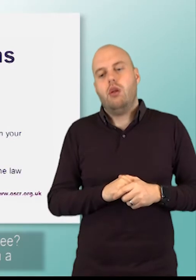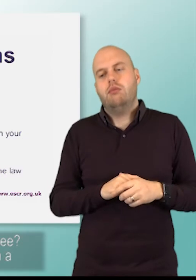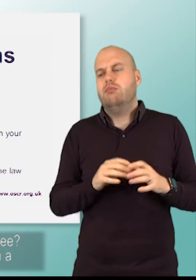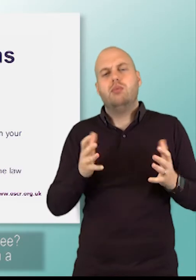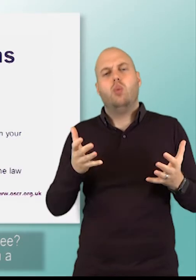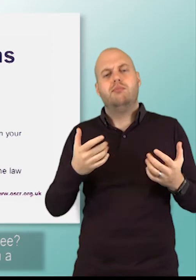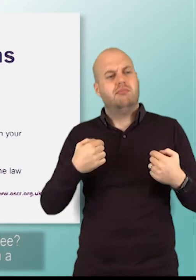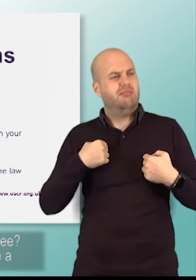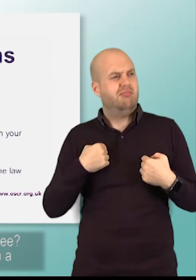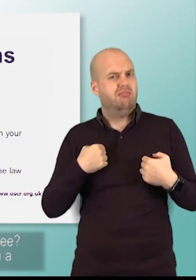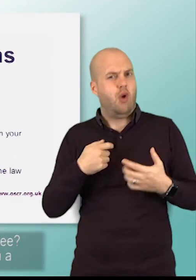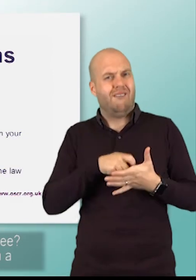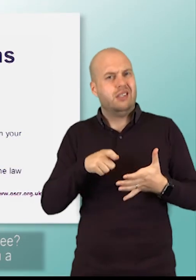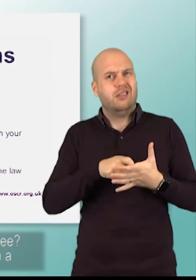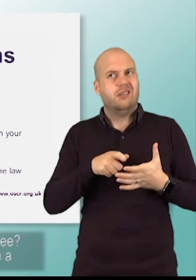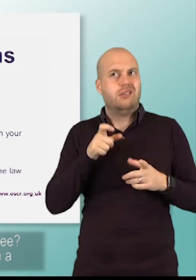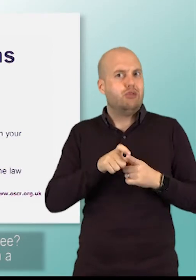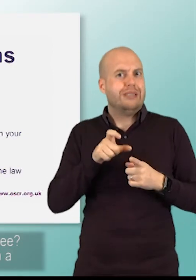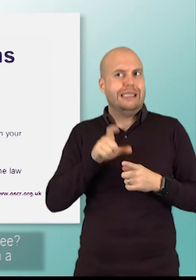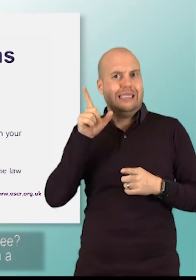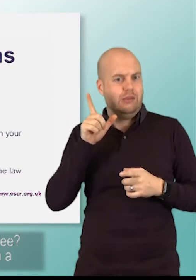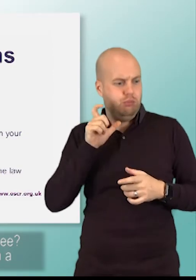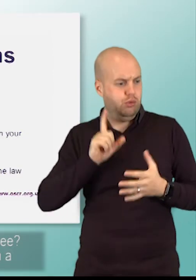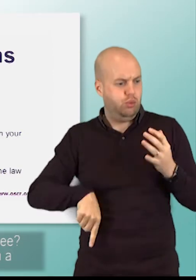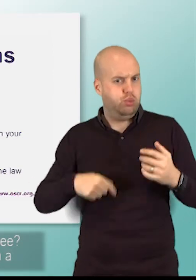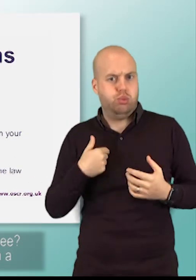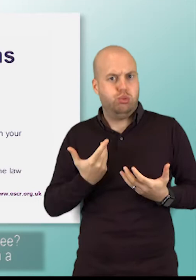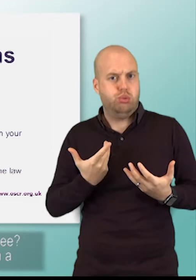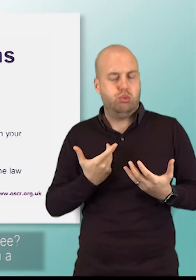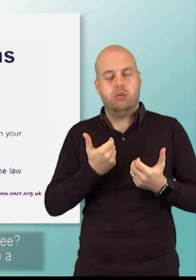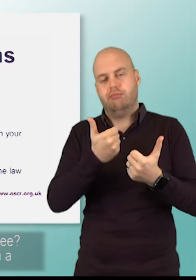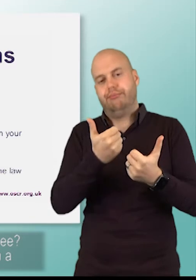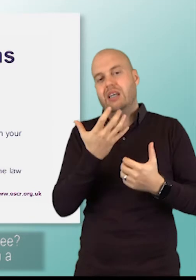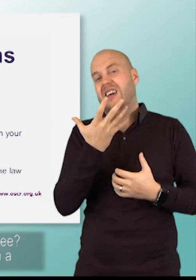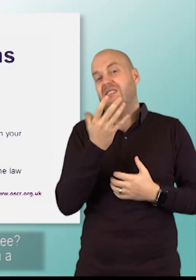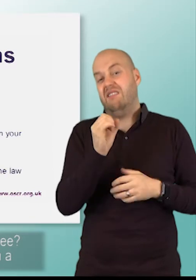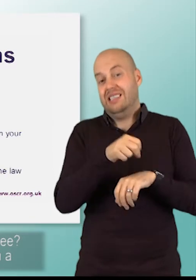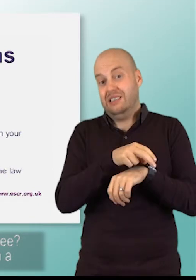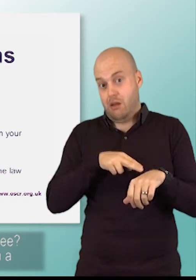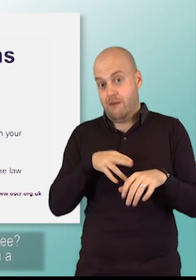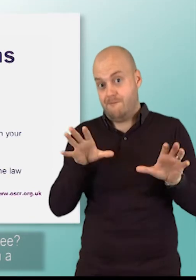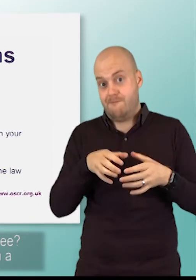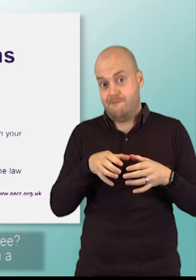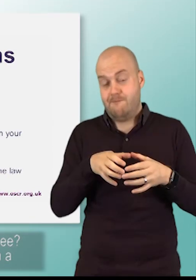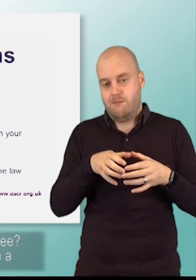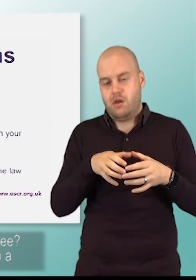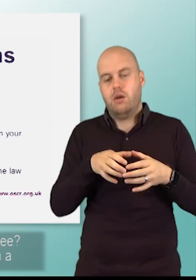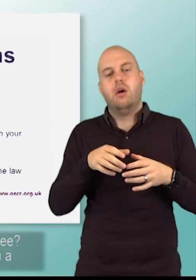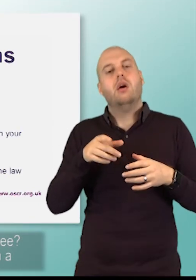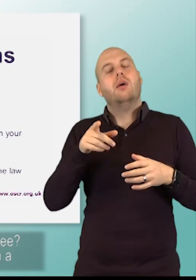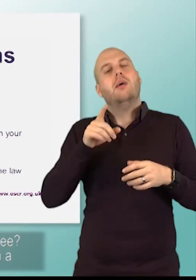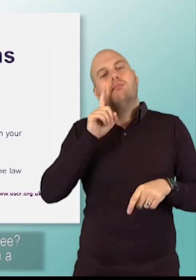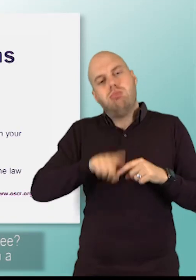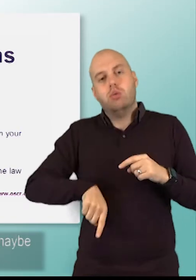So what do we do? What kind of things go on in our office in Dundee? We've got about 50 staff. The